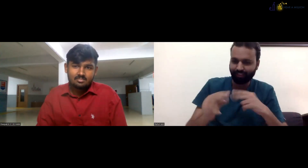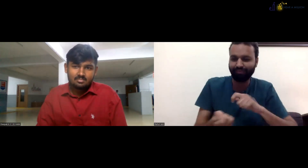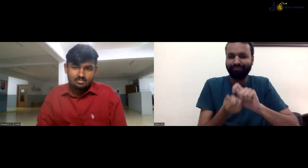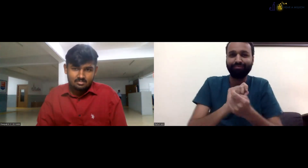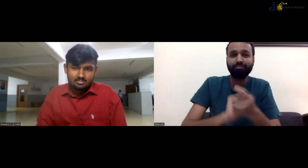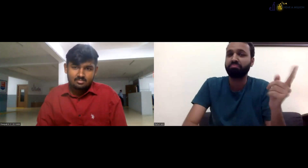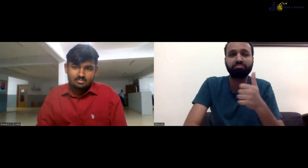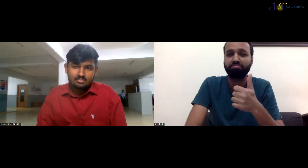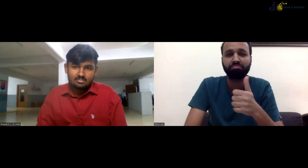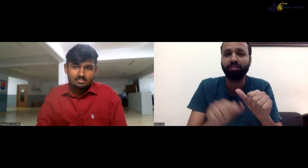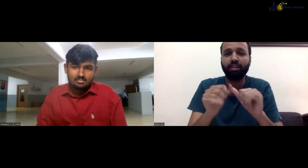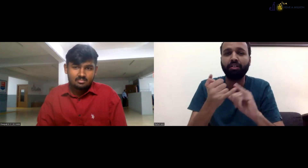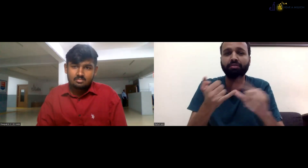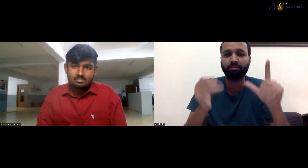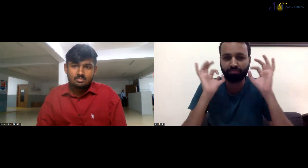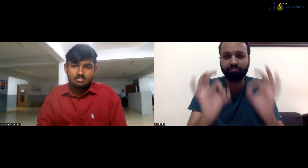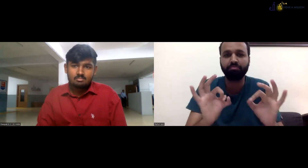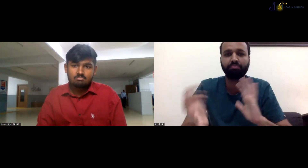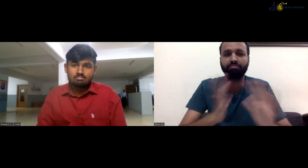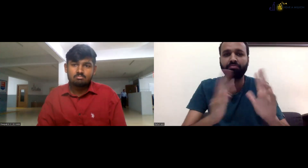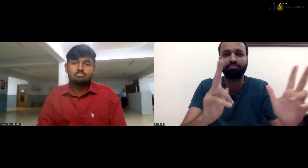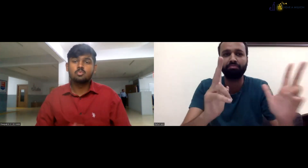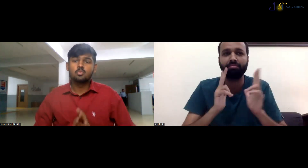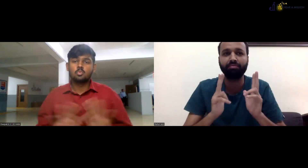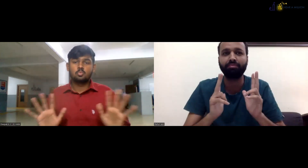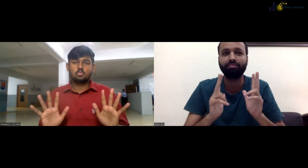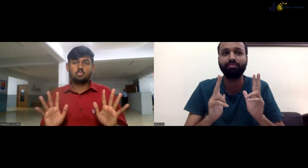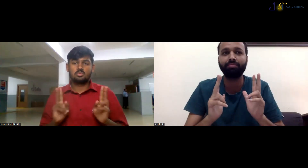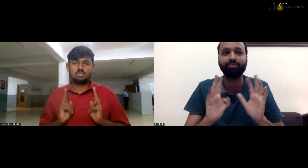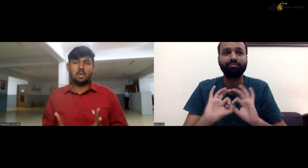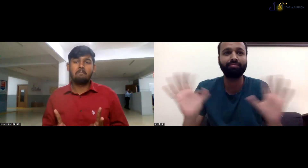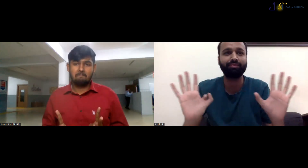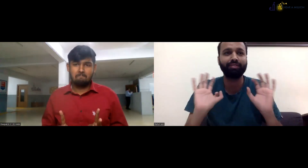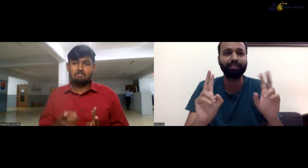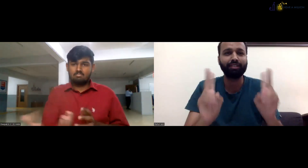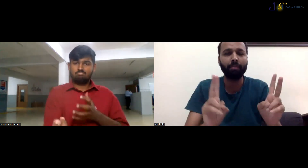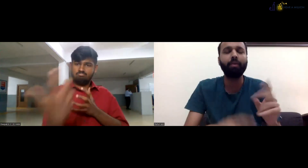it's important. But there they said that